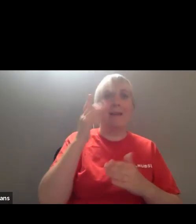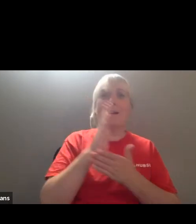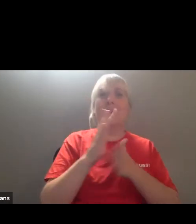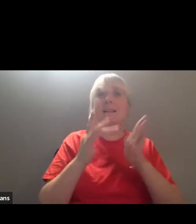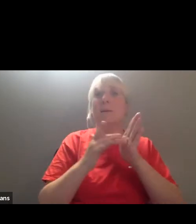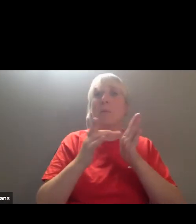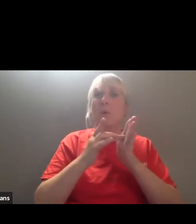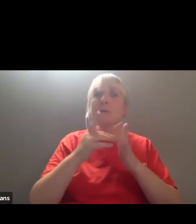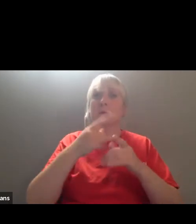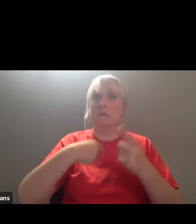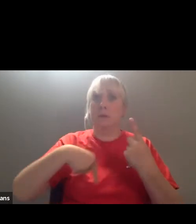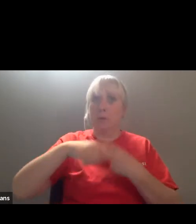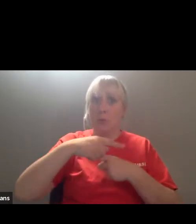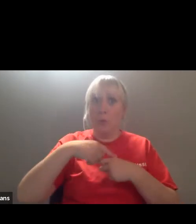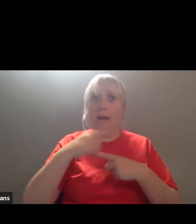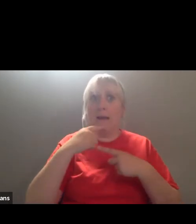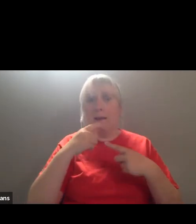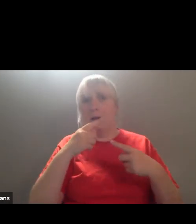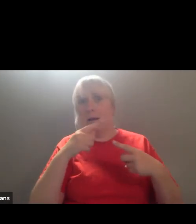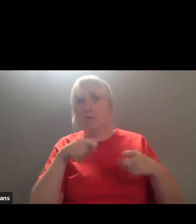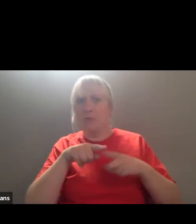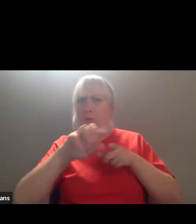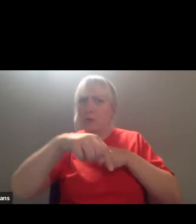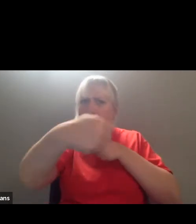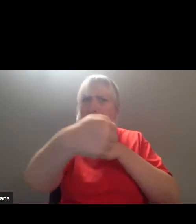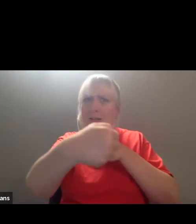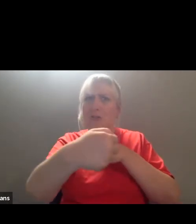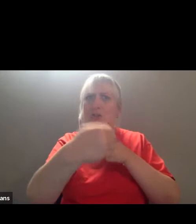to absolutely take that head on if they try and do it.